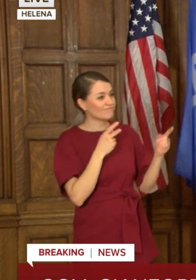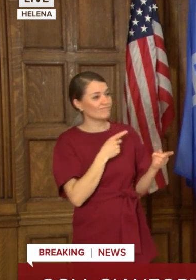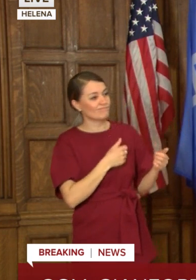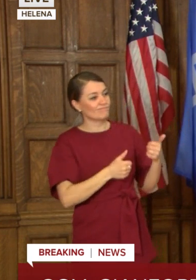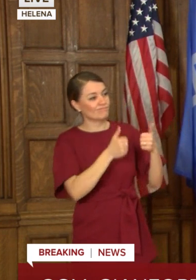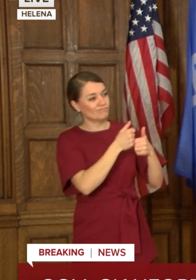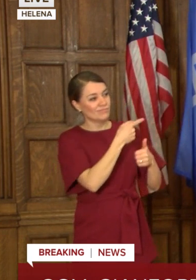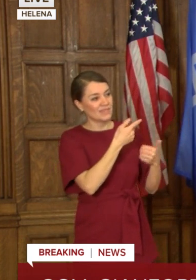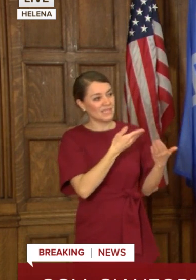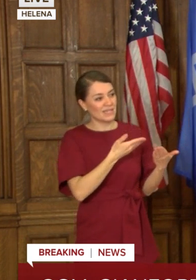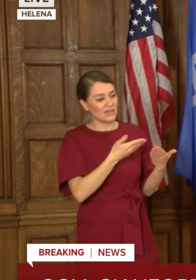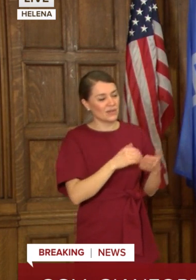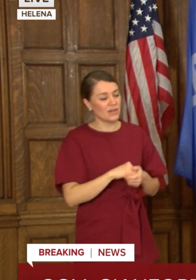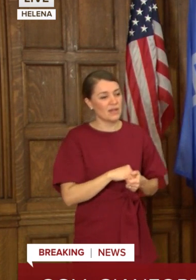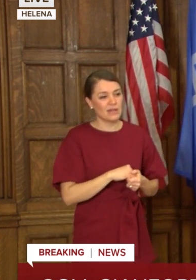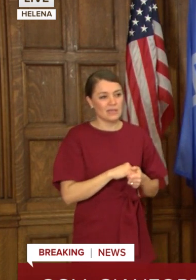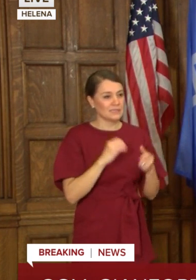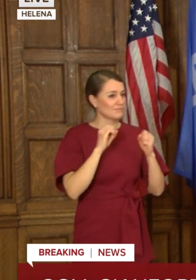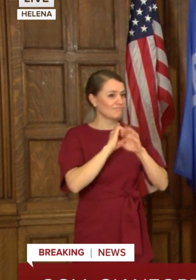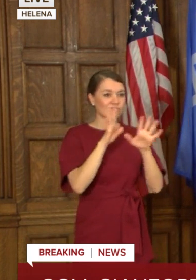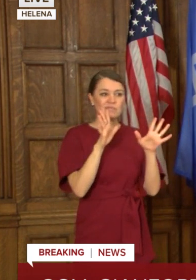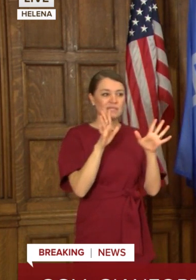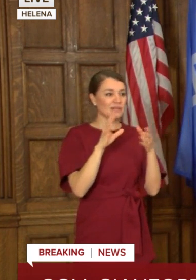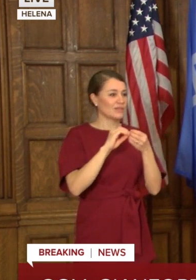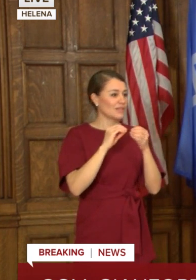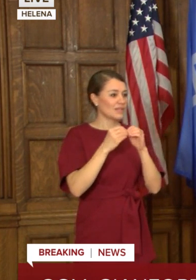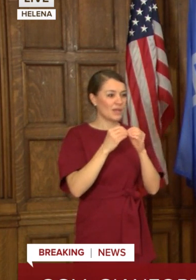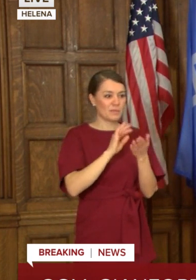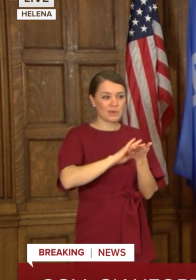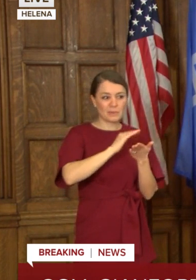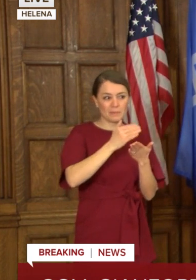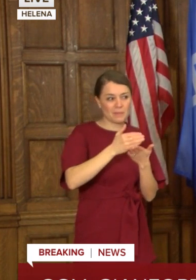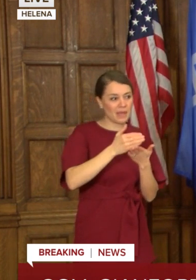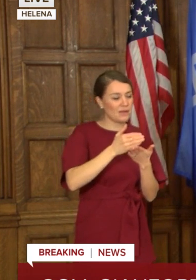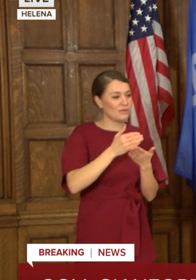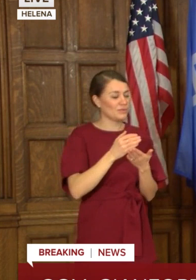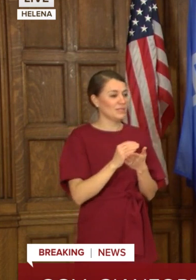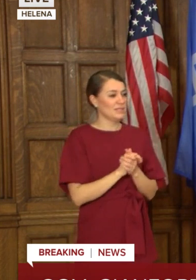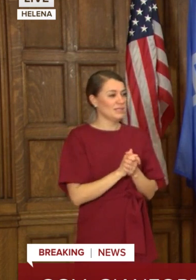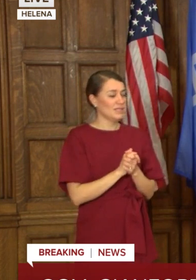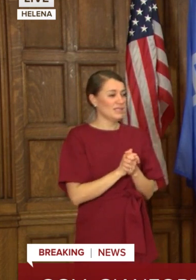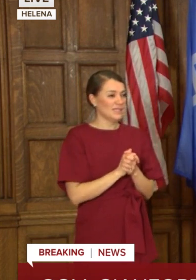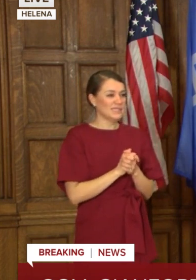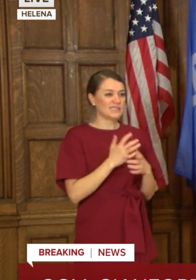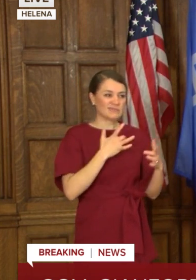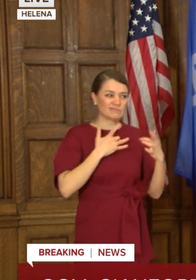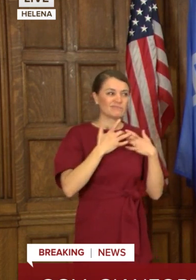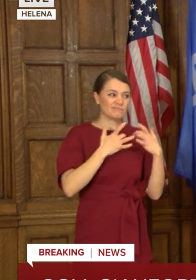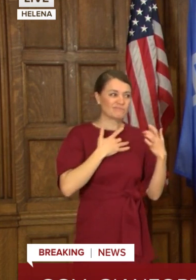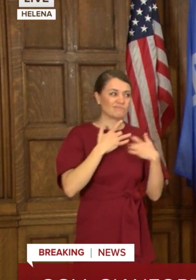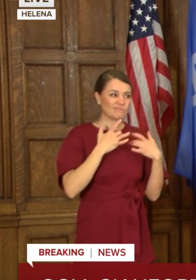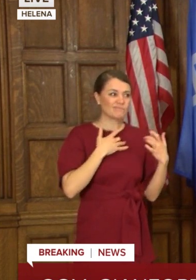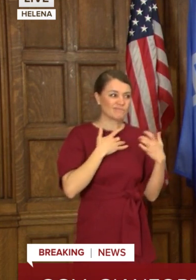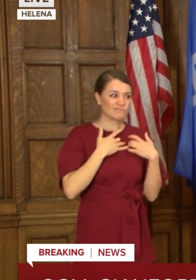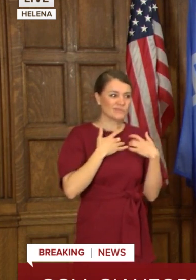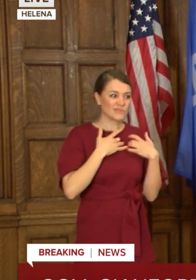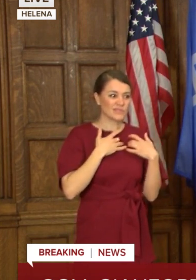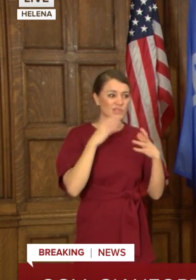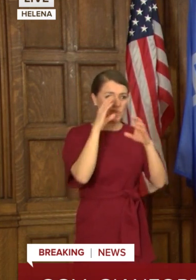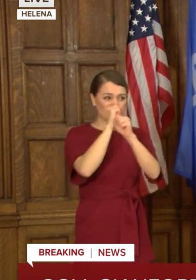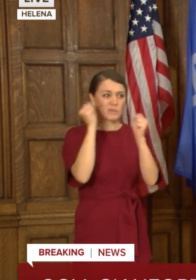have clarity on quantities going through that program. This has been a concern that we've expressed to the